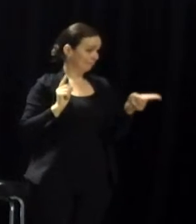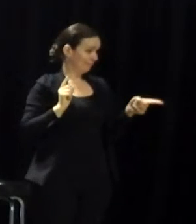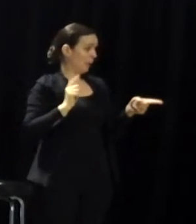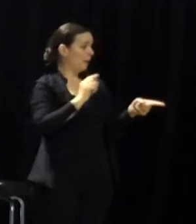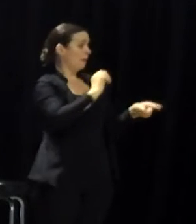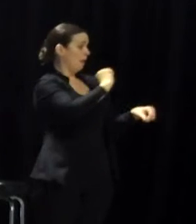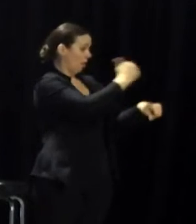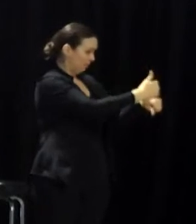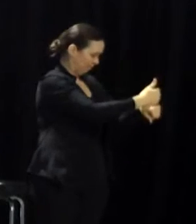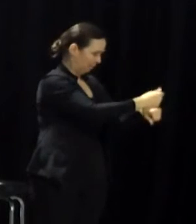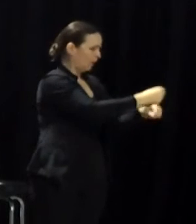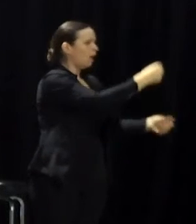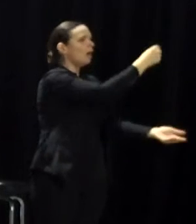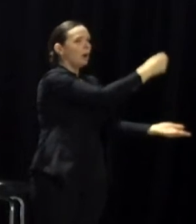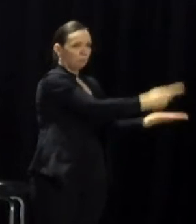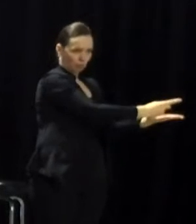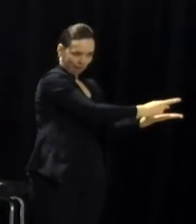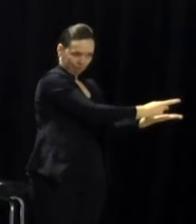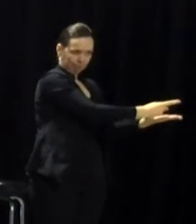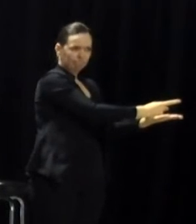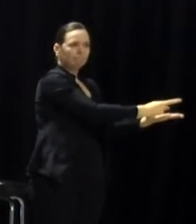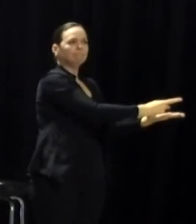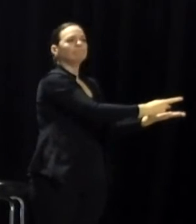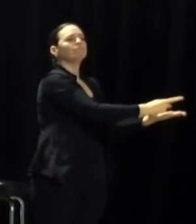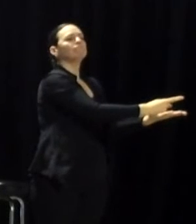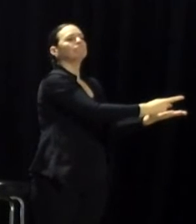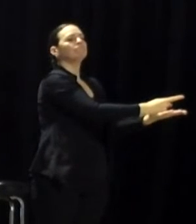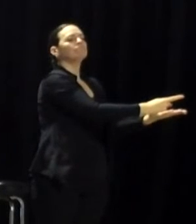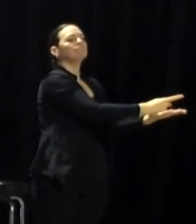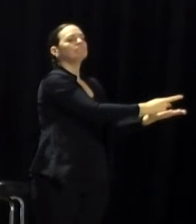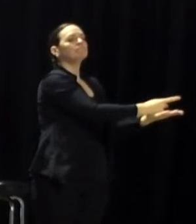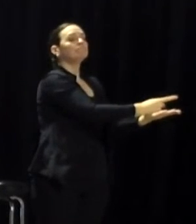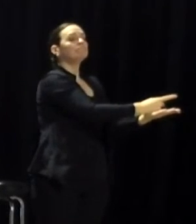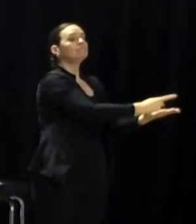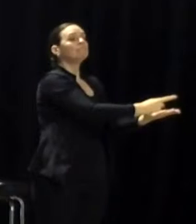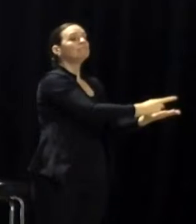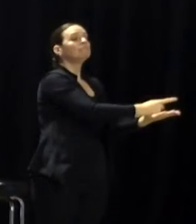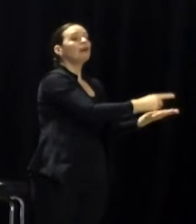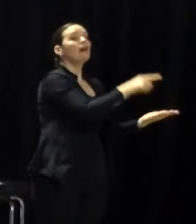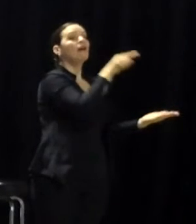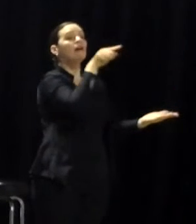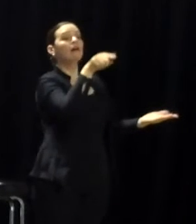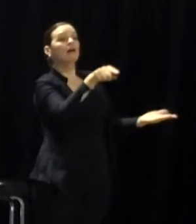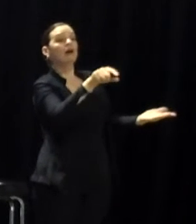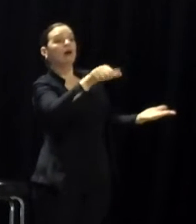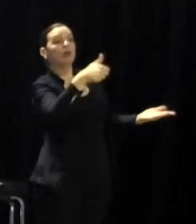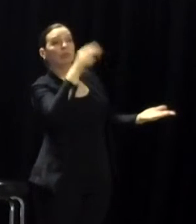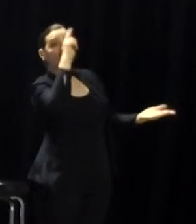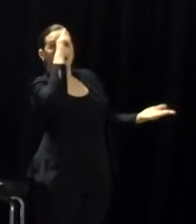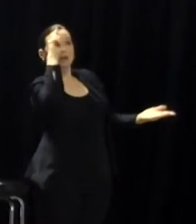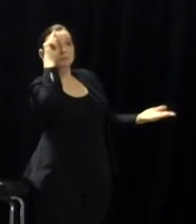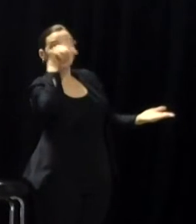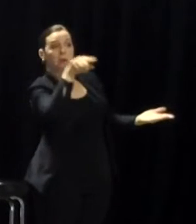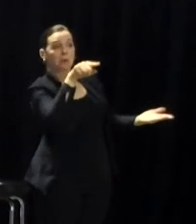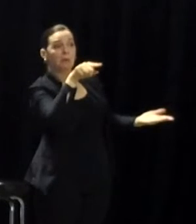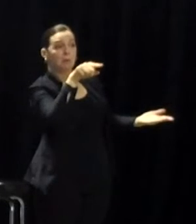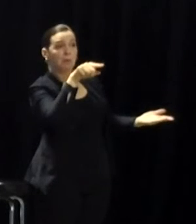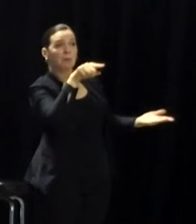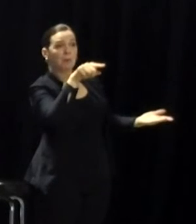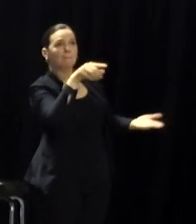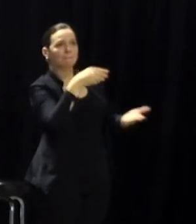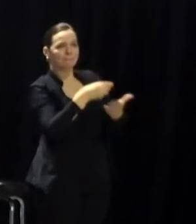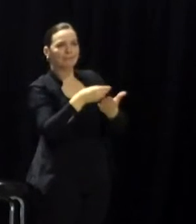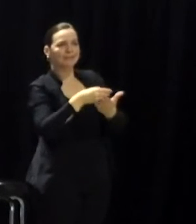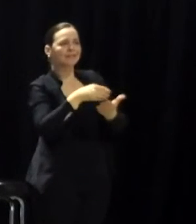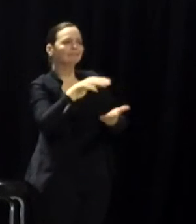vaccine at other hospitals in the central New York region. Redirect forms were requested to redirect that vaccine to the county. The